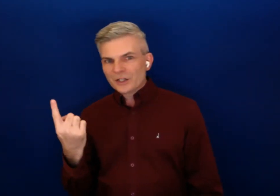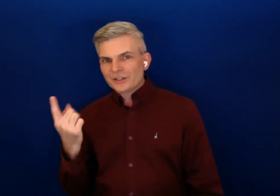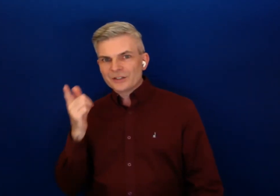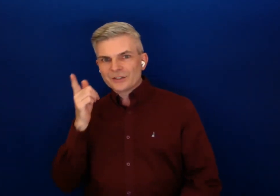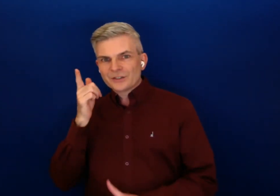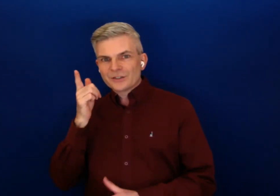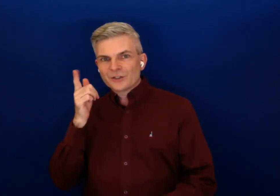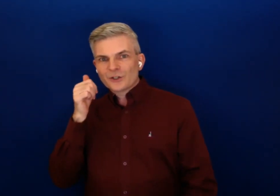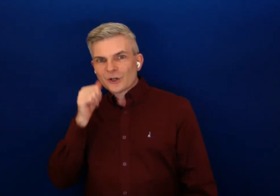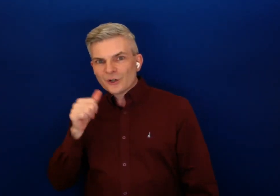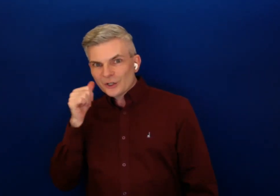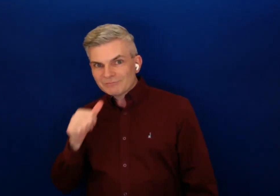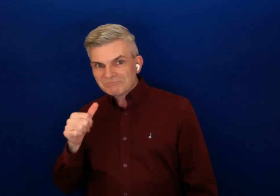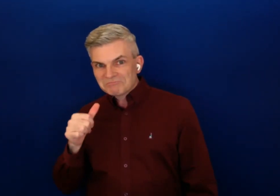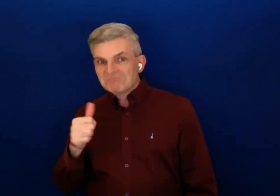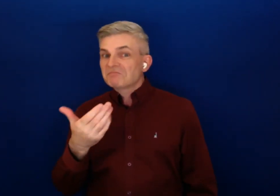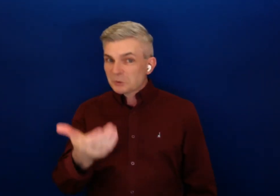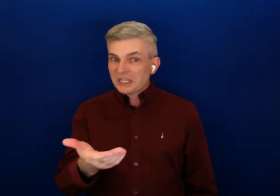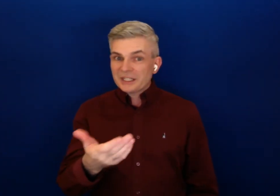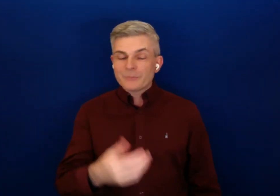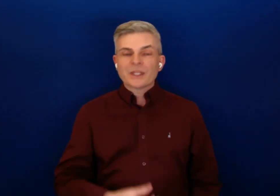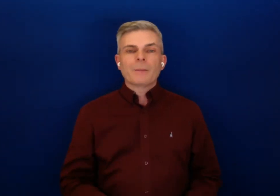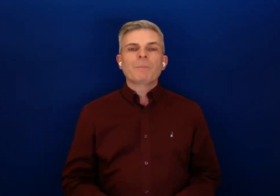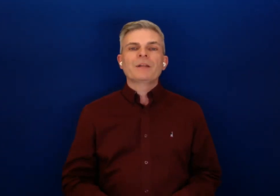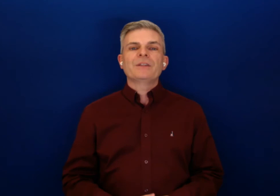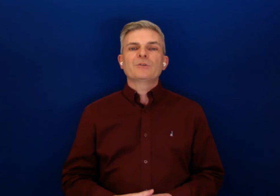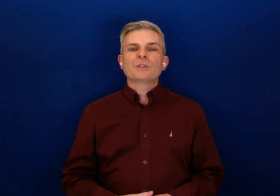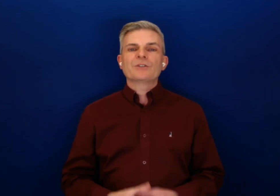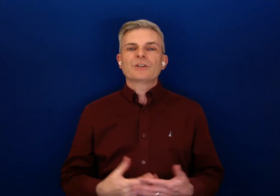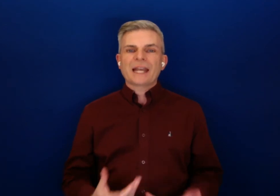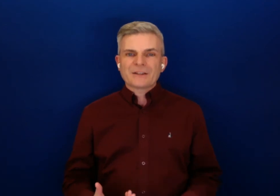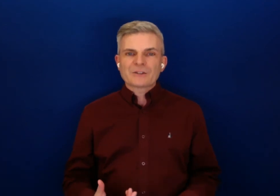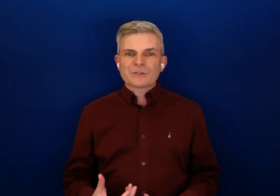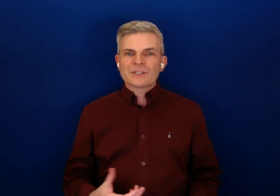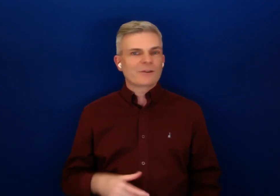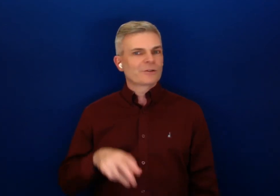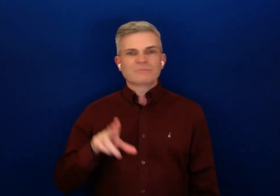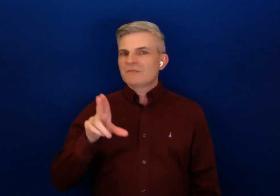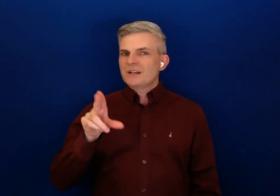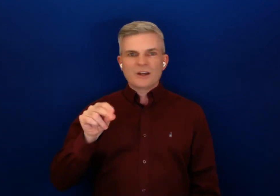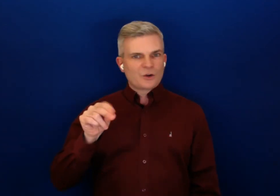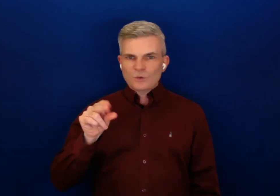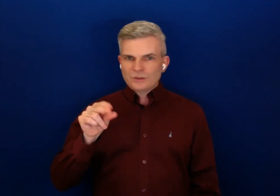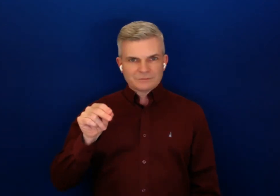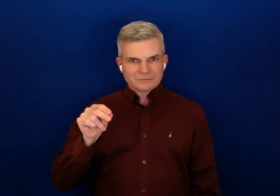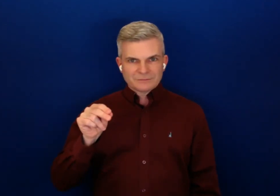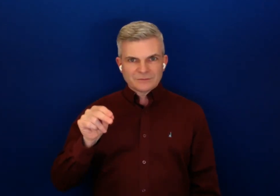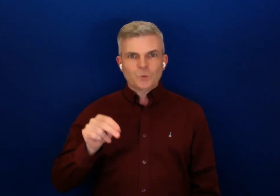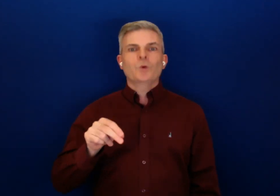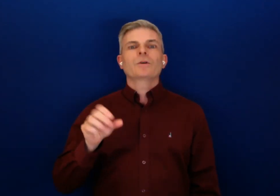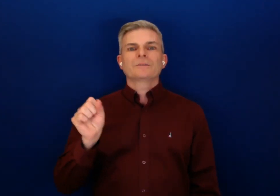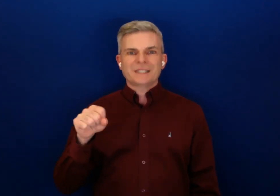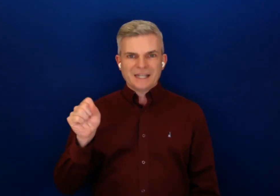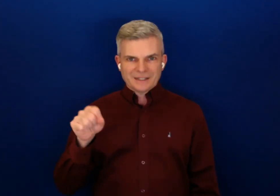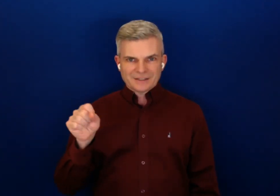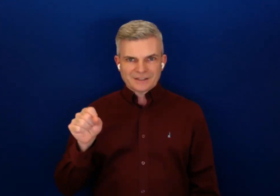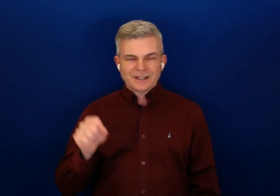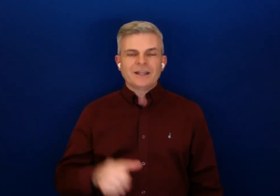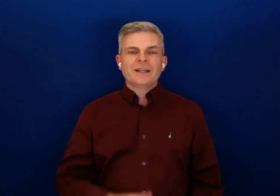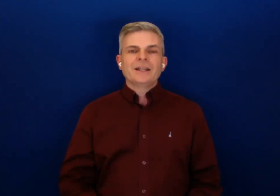one girl. Okay, but the original answer is either no or yes.